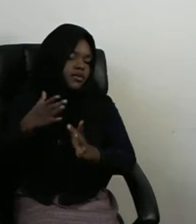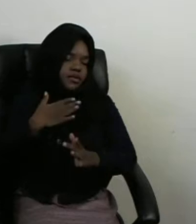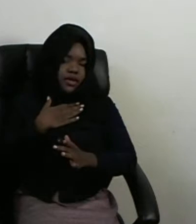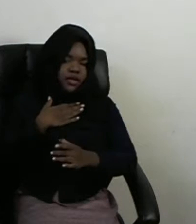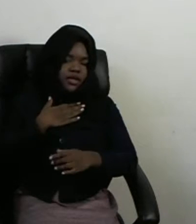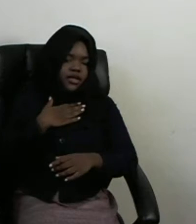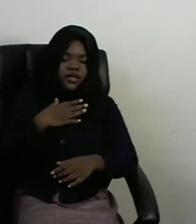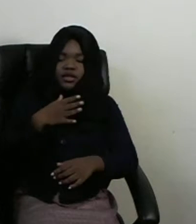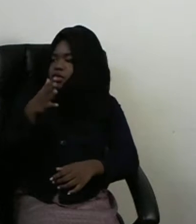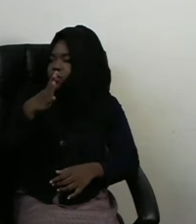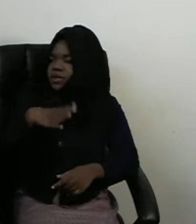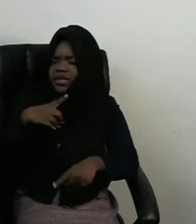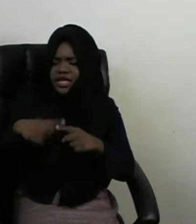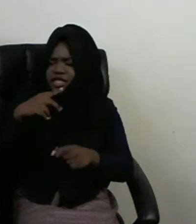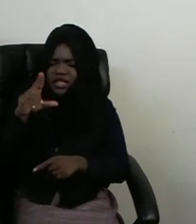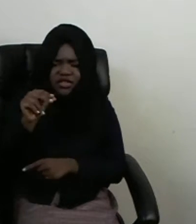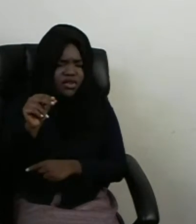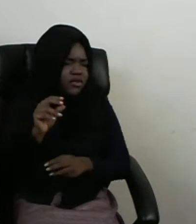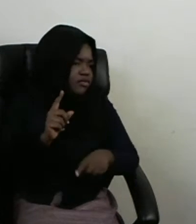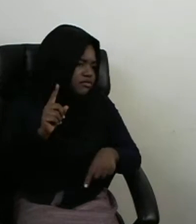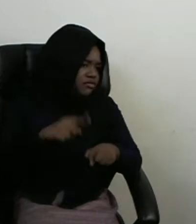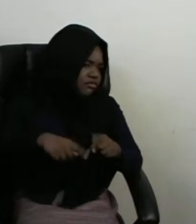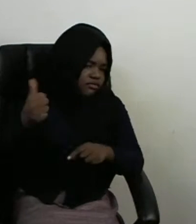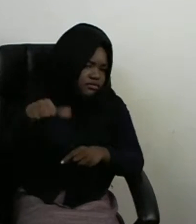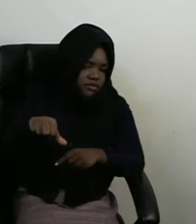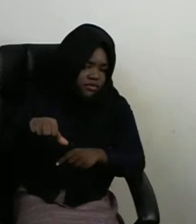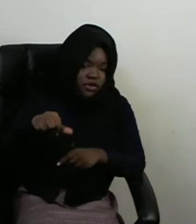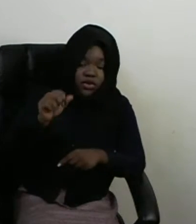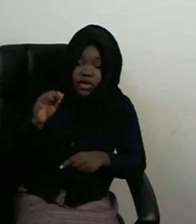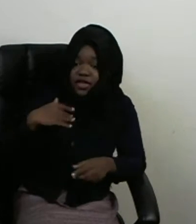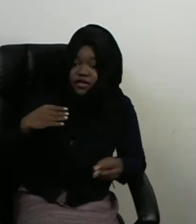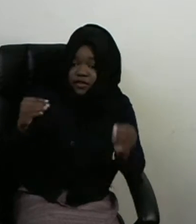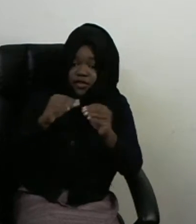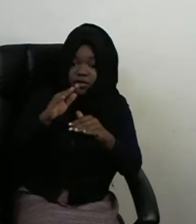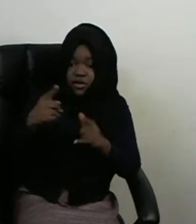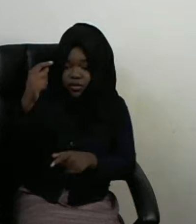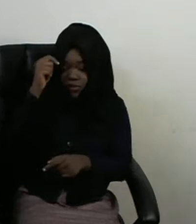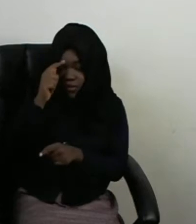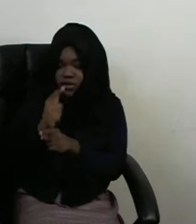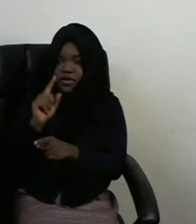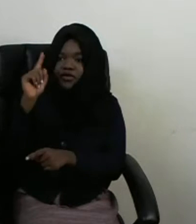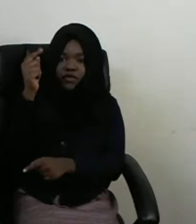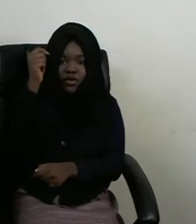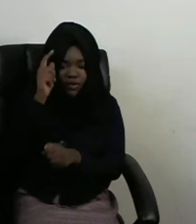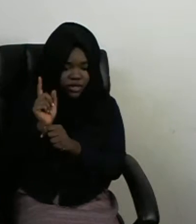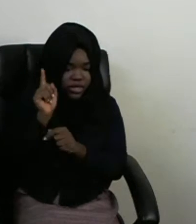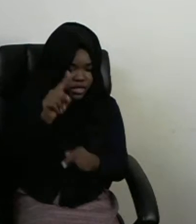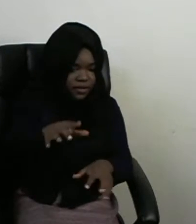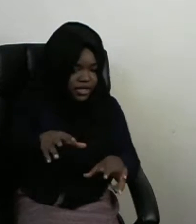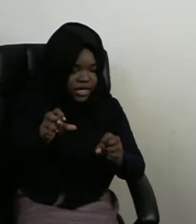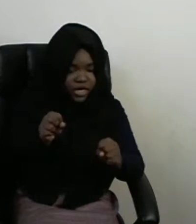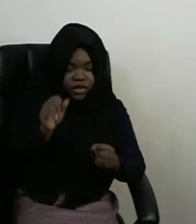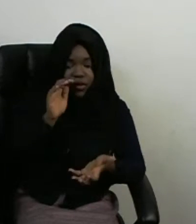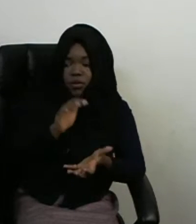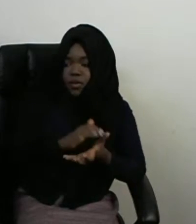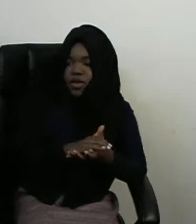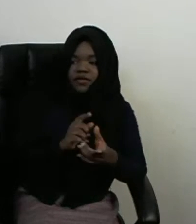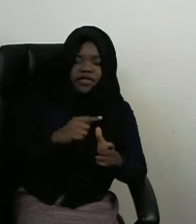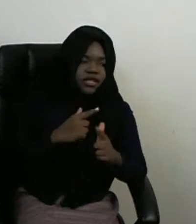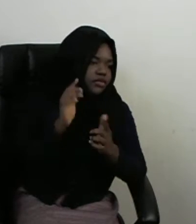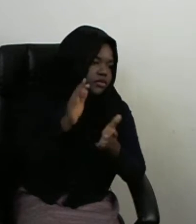She cannot say no, nobody can deny it. So if he has more than one brother, the first one coming to take her, she will